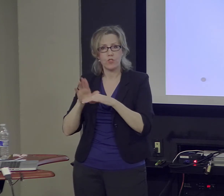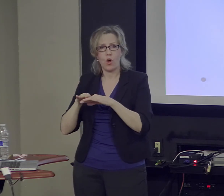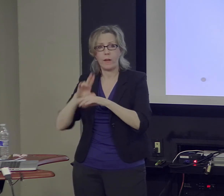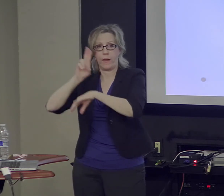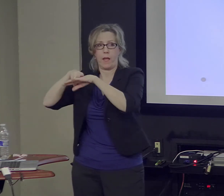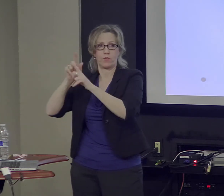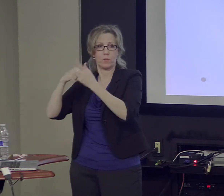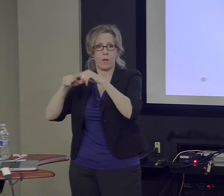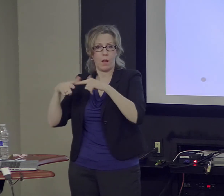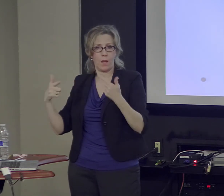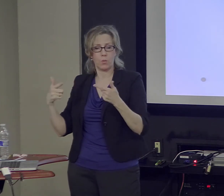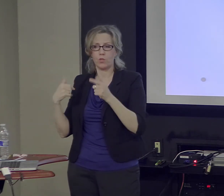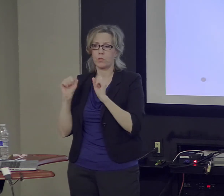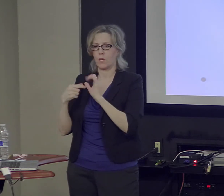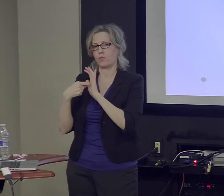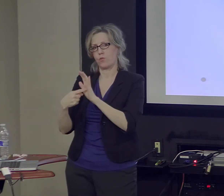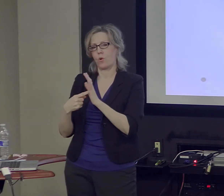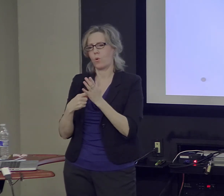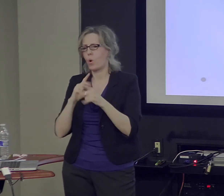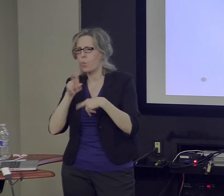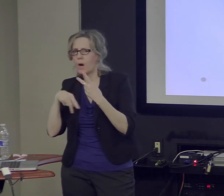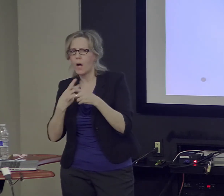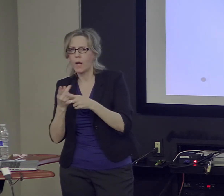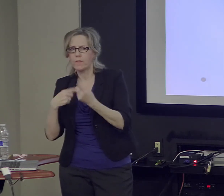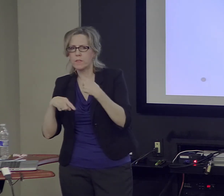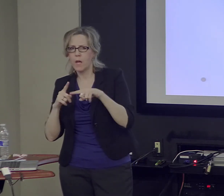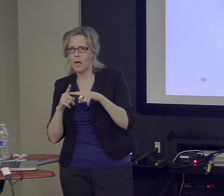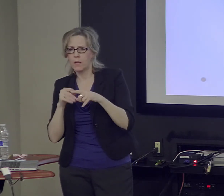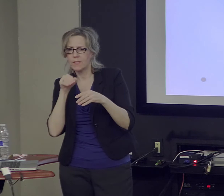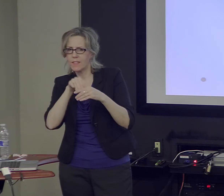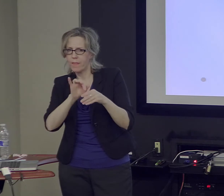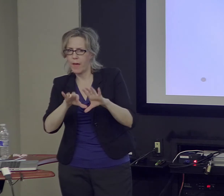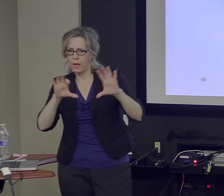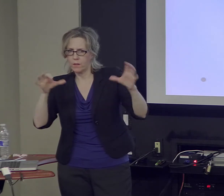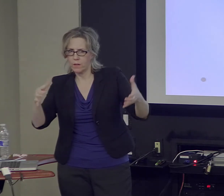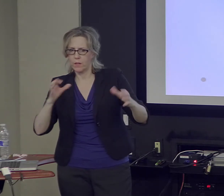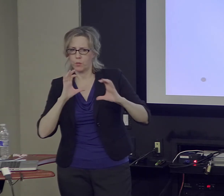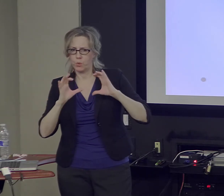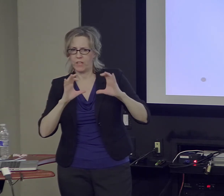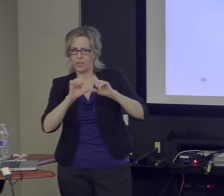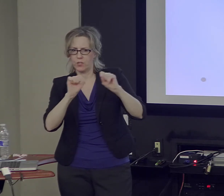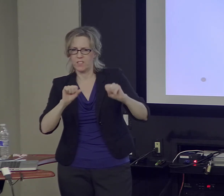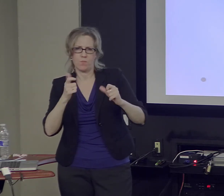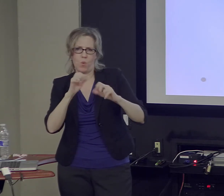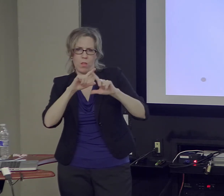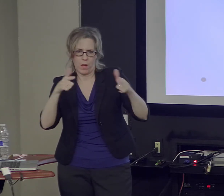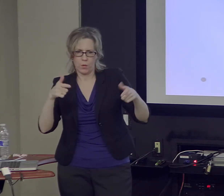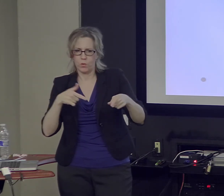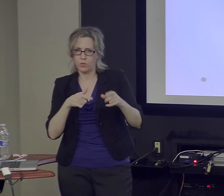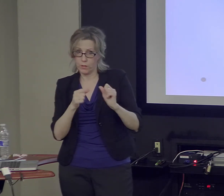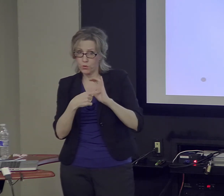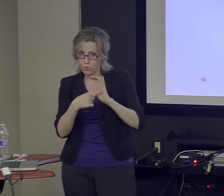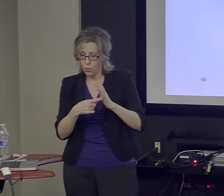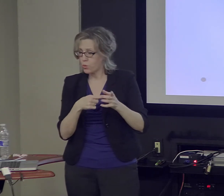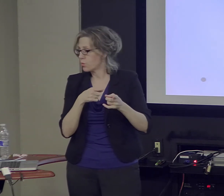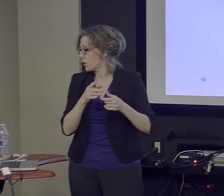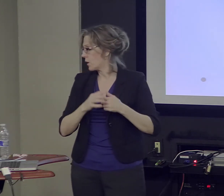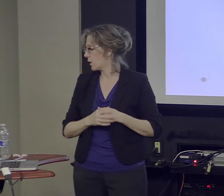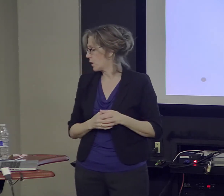Excuse me. I did do some research on lexical frequency and types and was